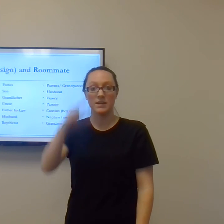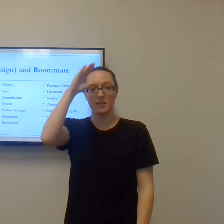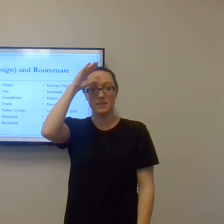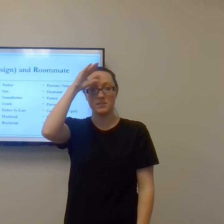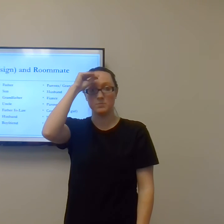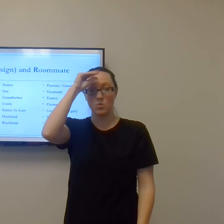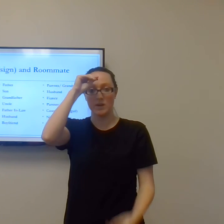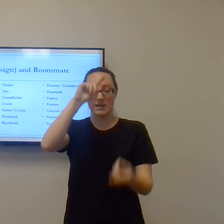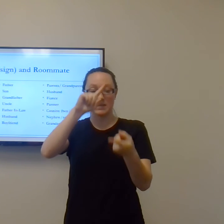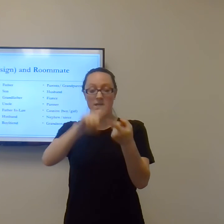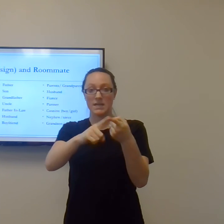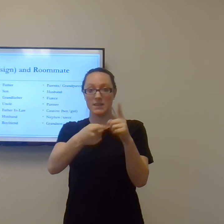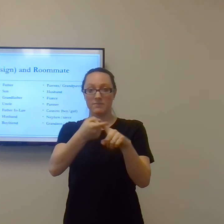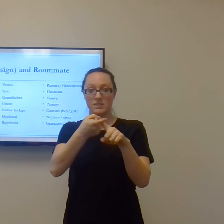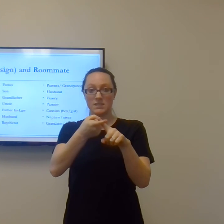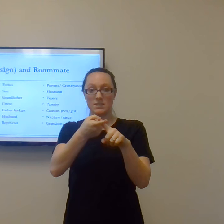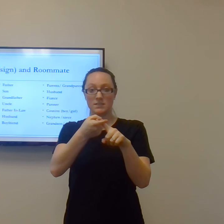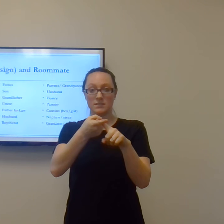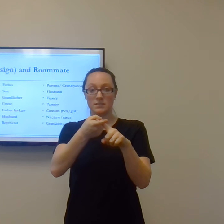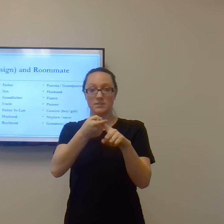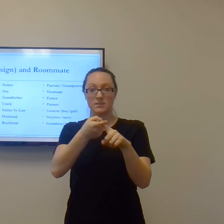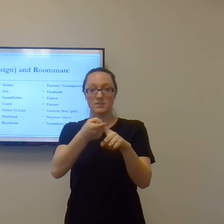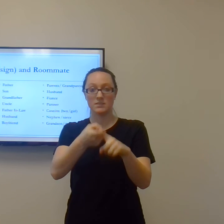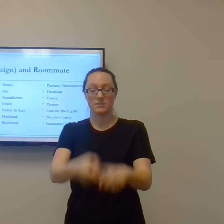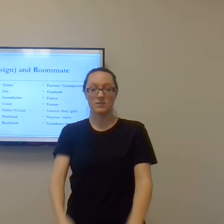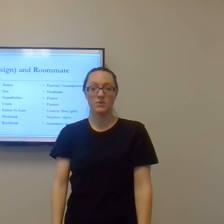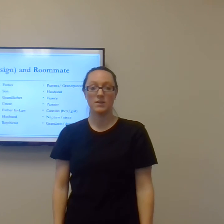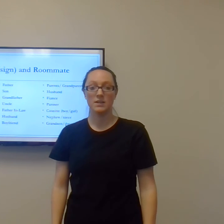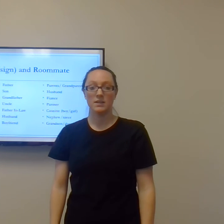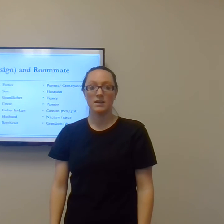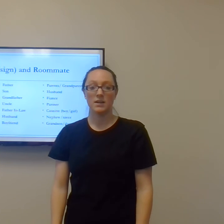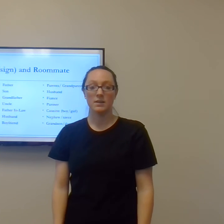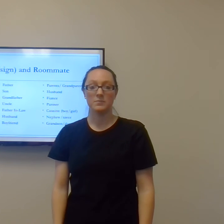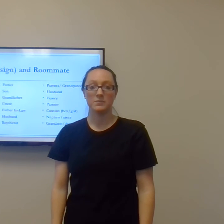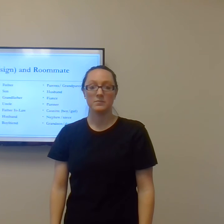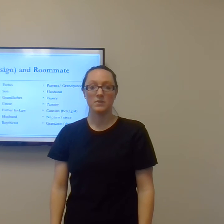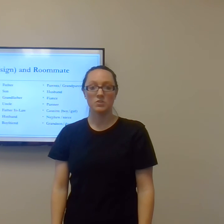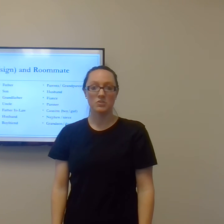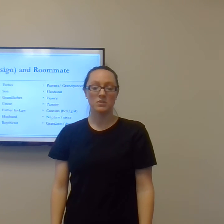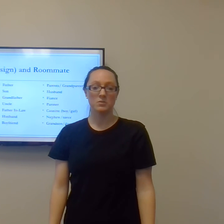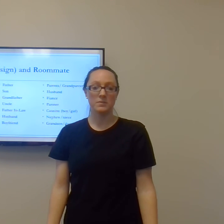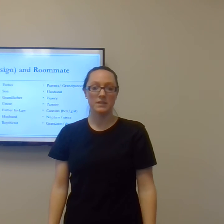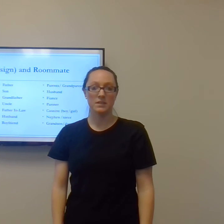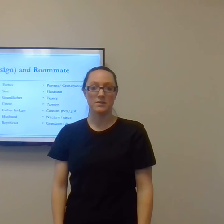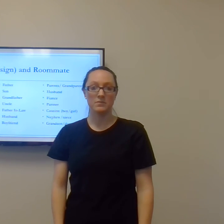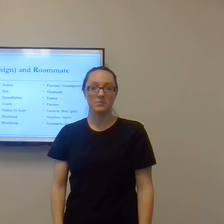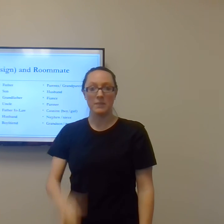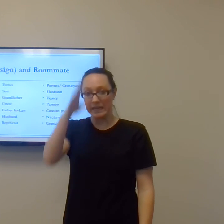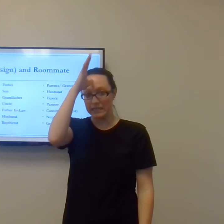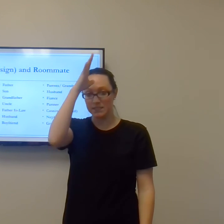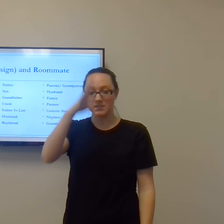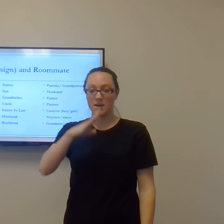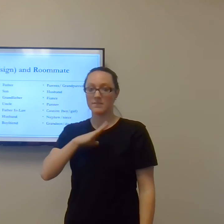Boyfriend is boy, and the friend sign. So those are a little bit of man is obviously